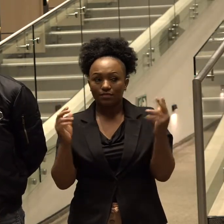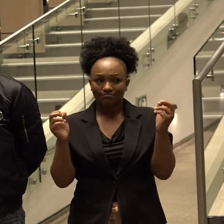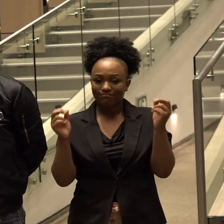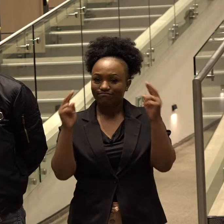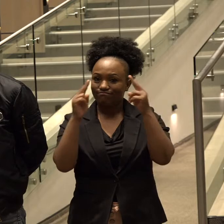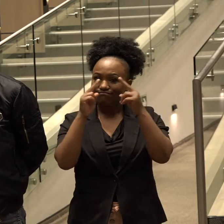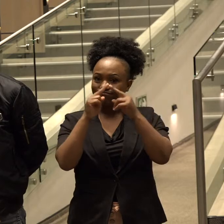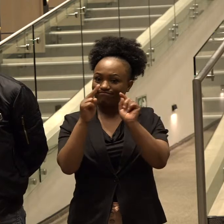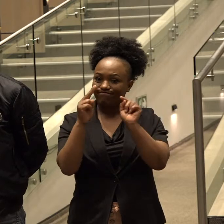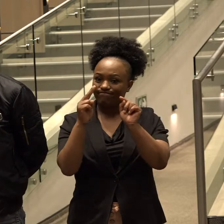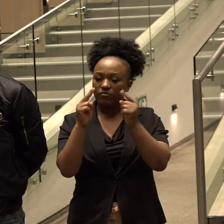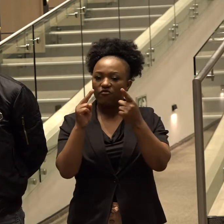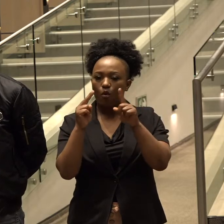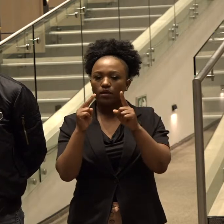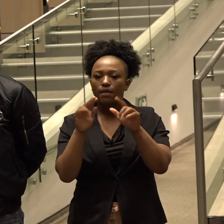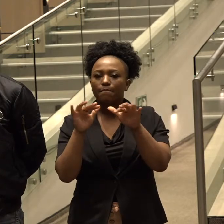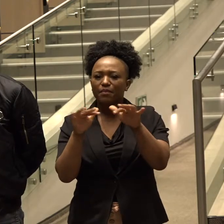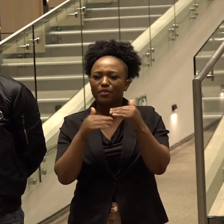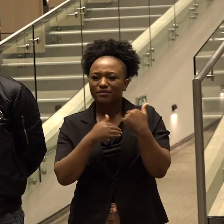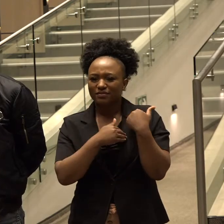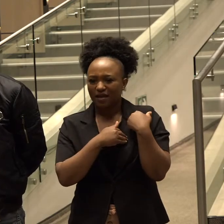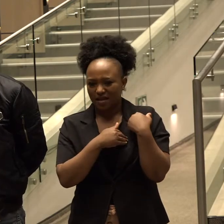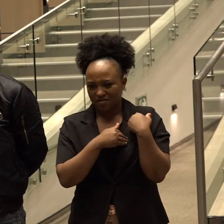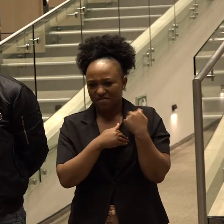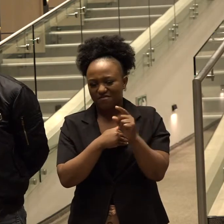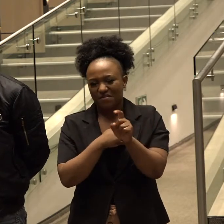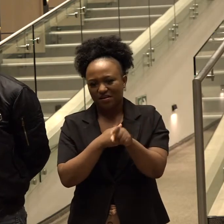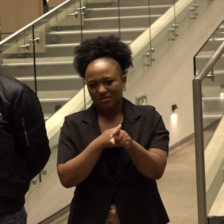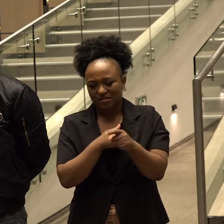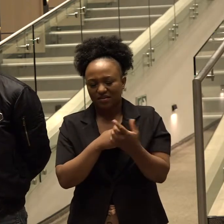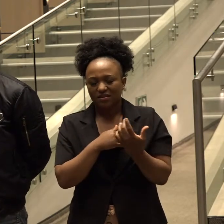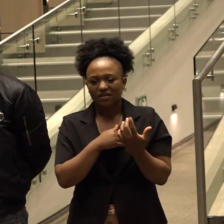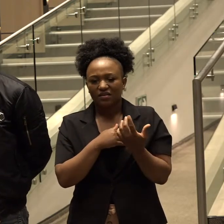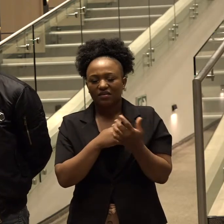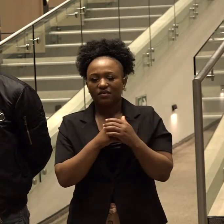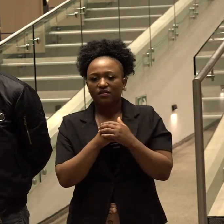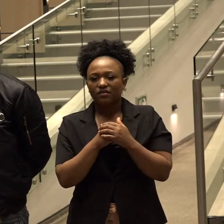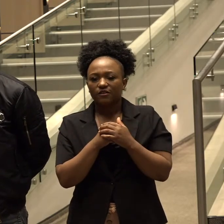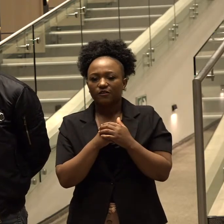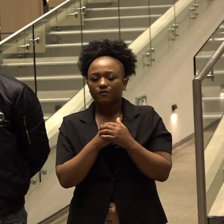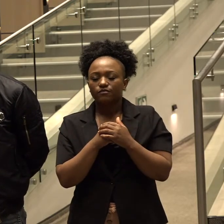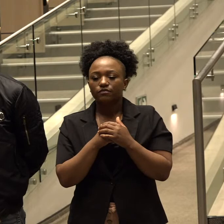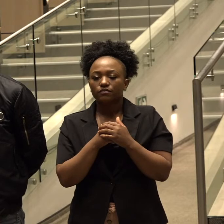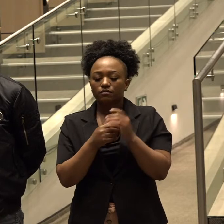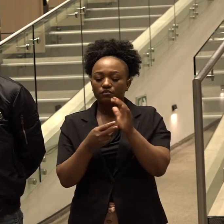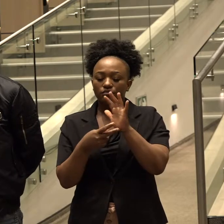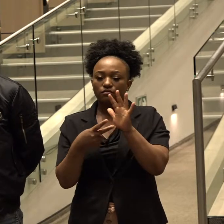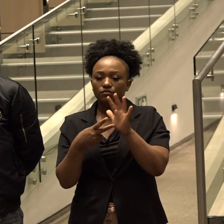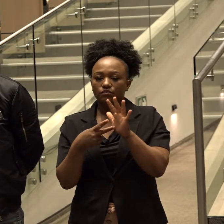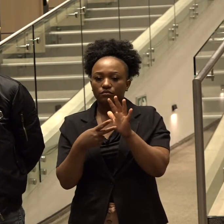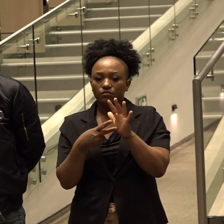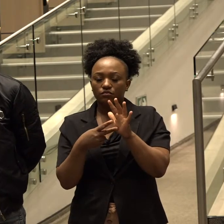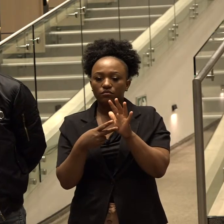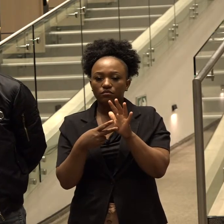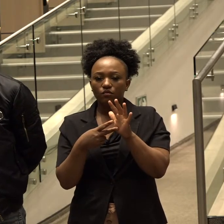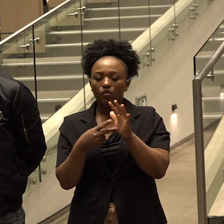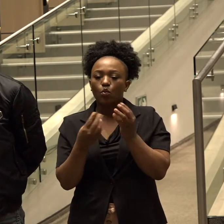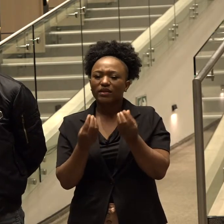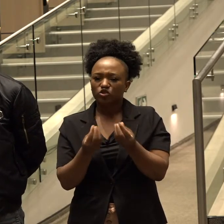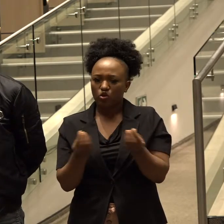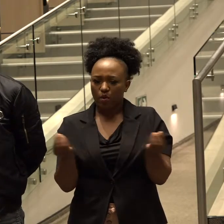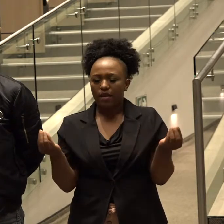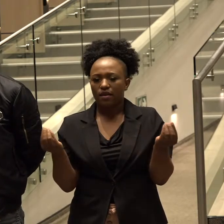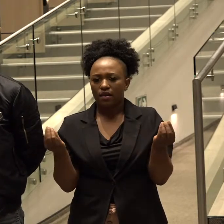of our peoples and as well as there is a lot of children